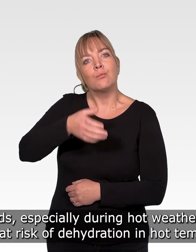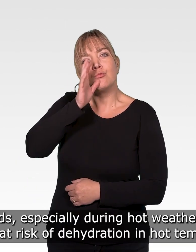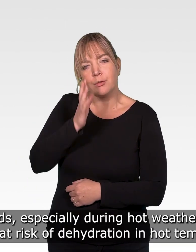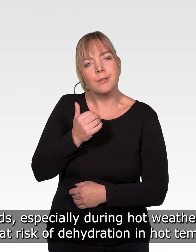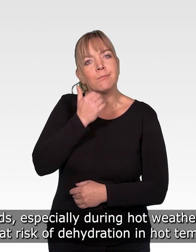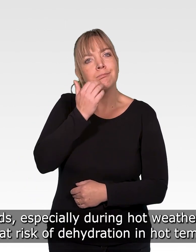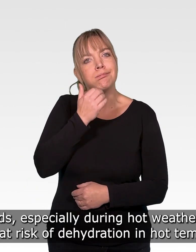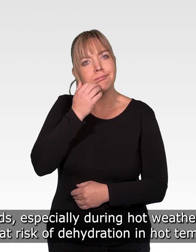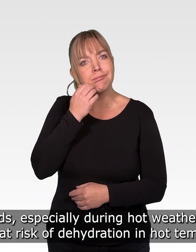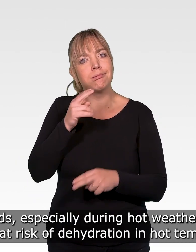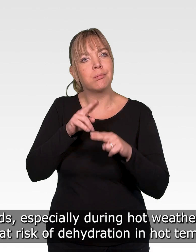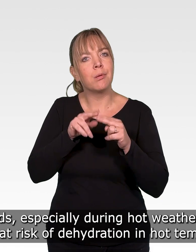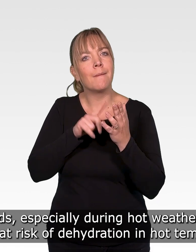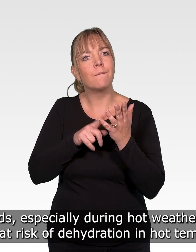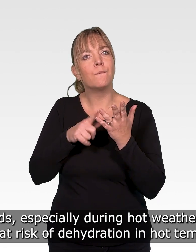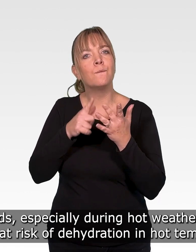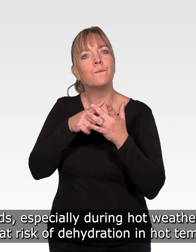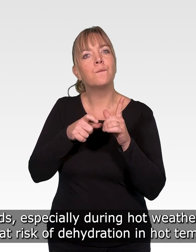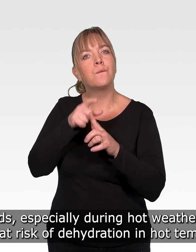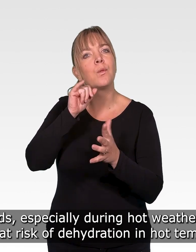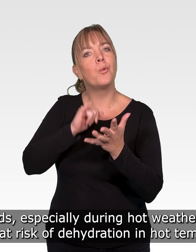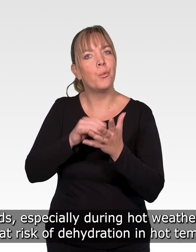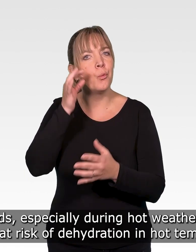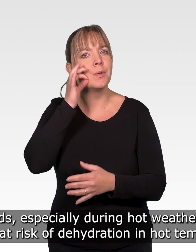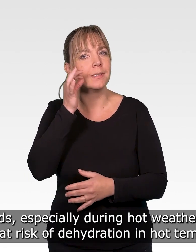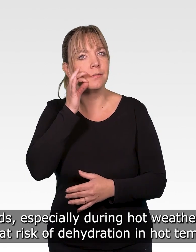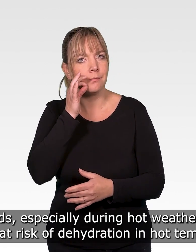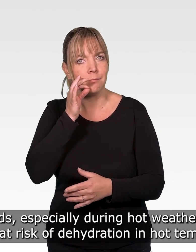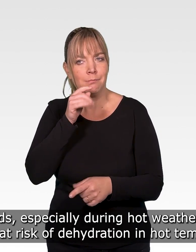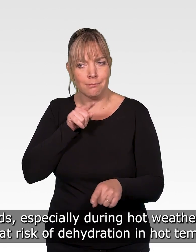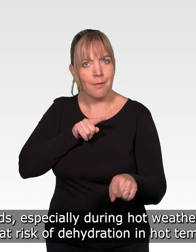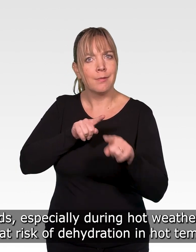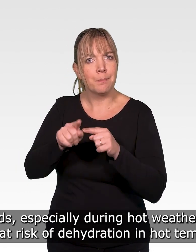Drink enough fluids, especially during hot weather.